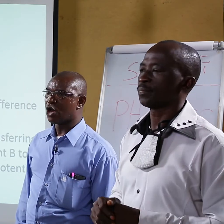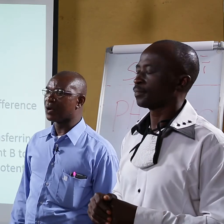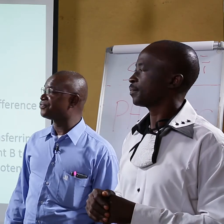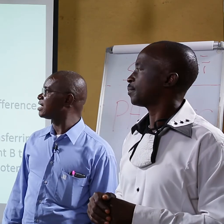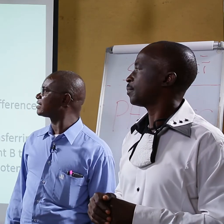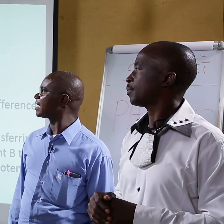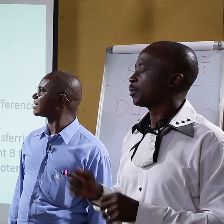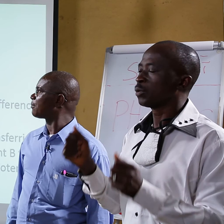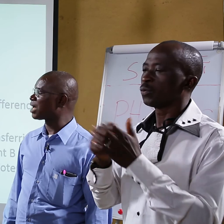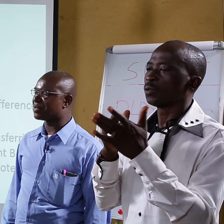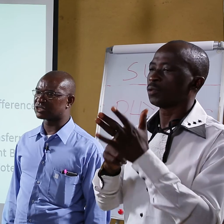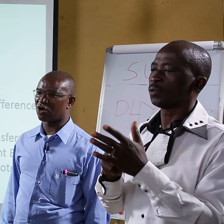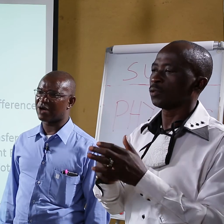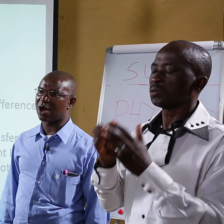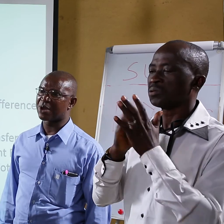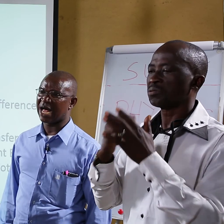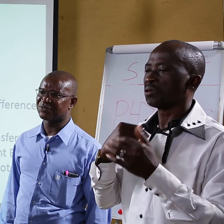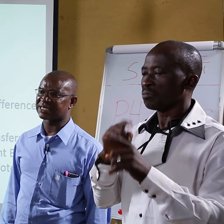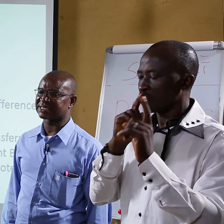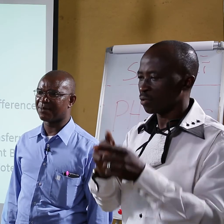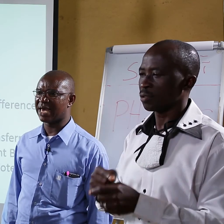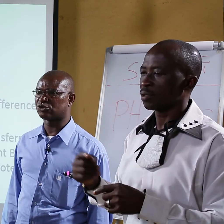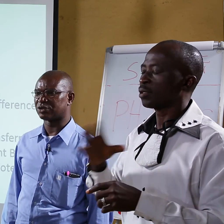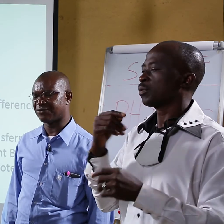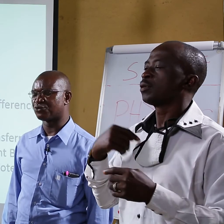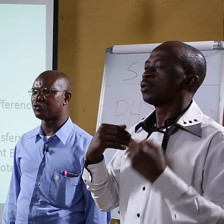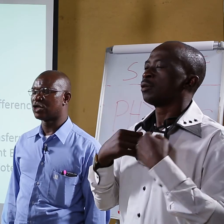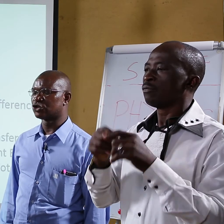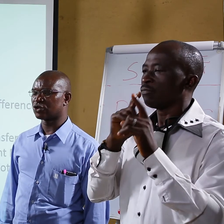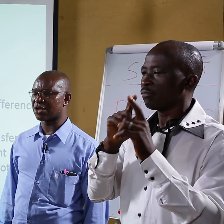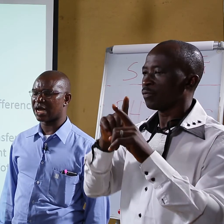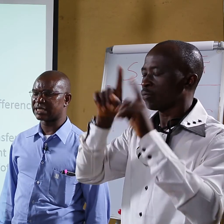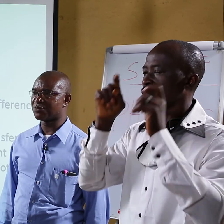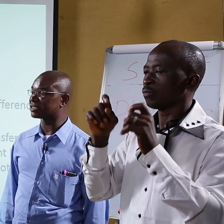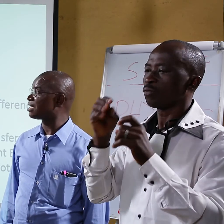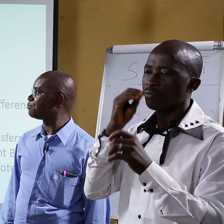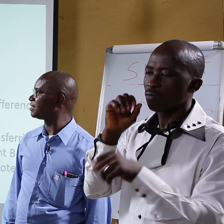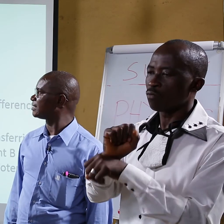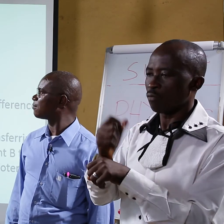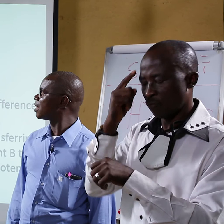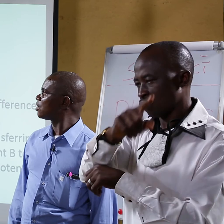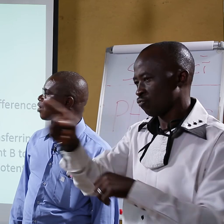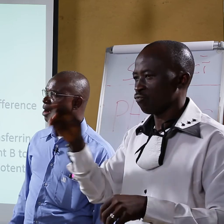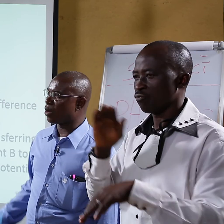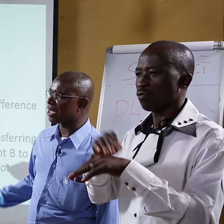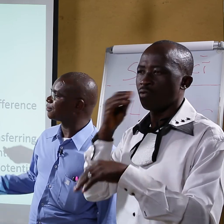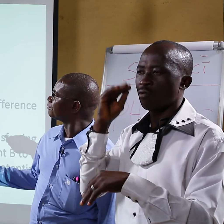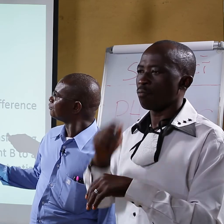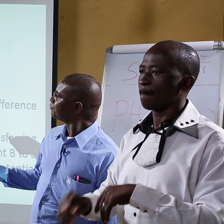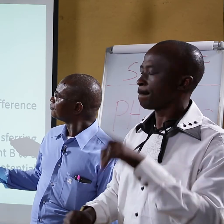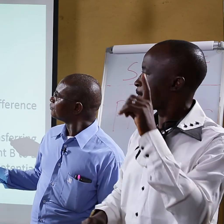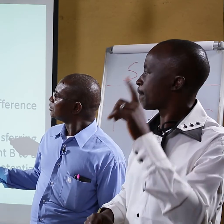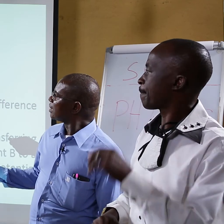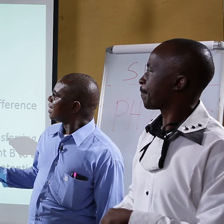of. With this, example have been solved and we have this assignment to give you so that you can keep yourself busy. Number one,